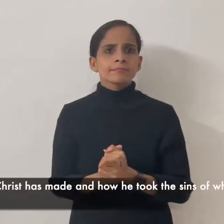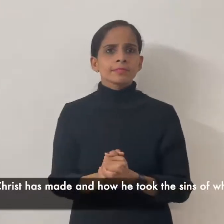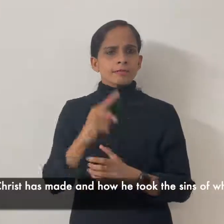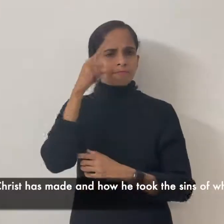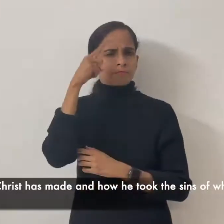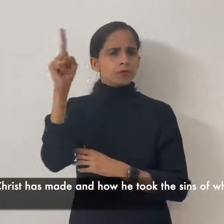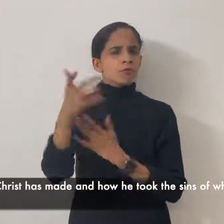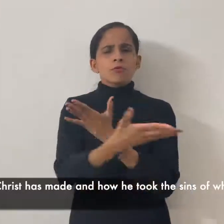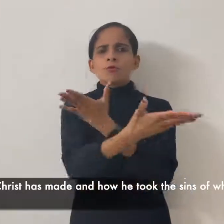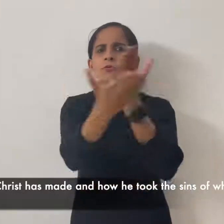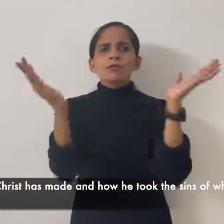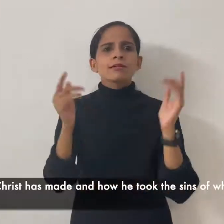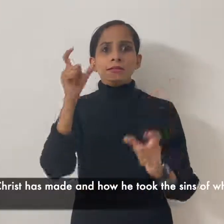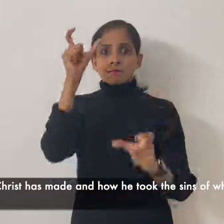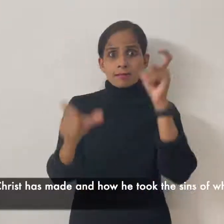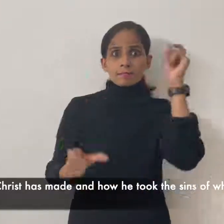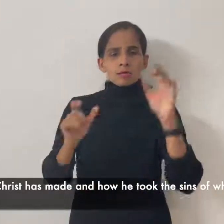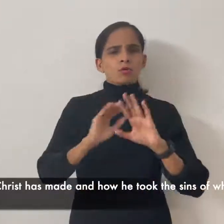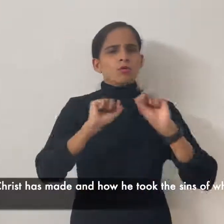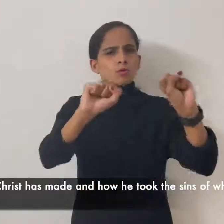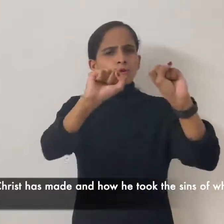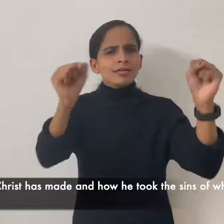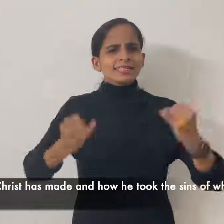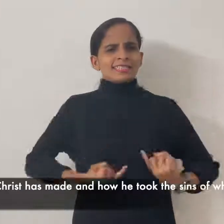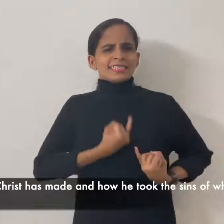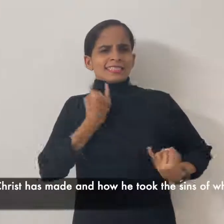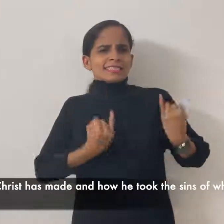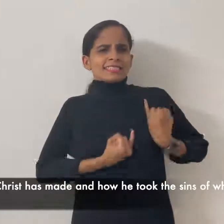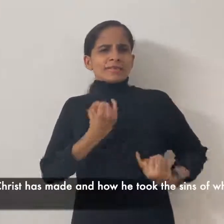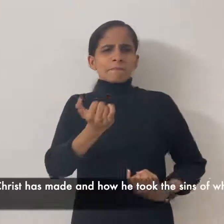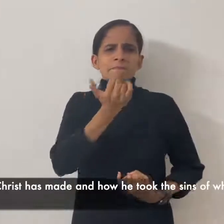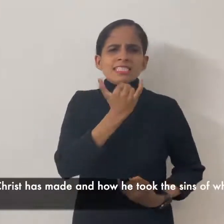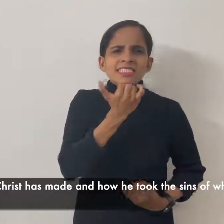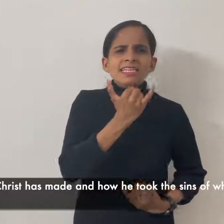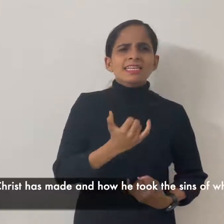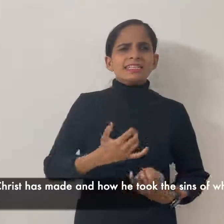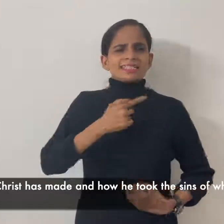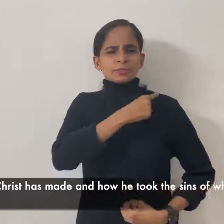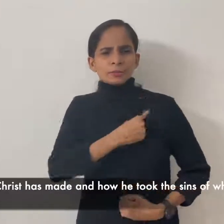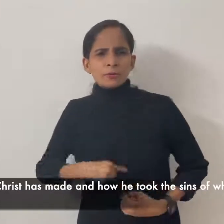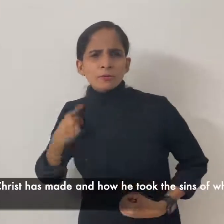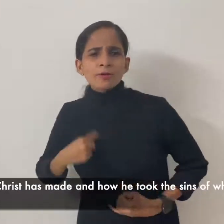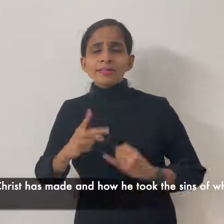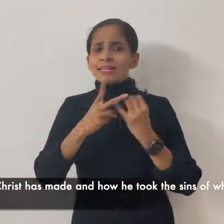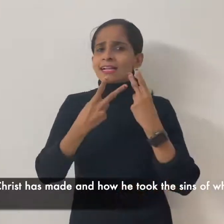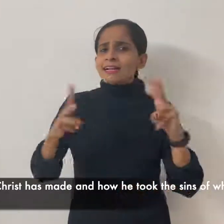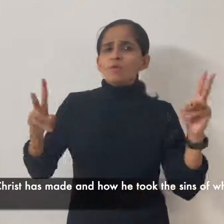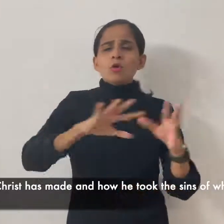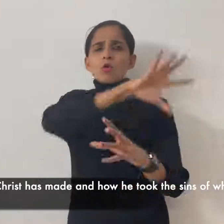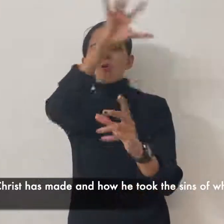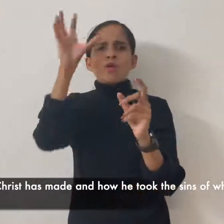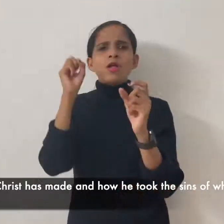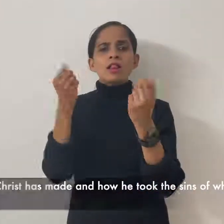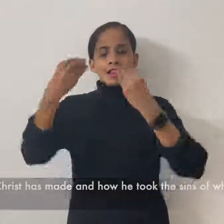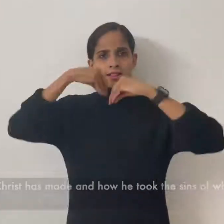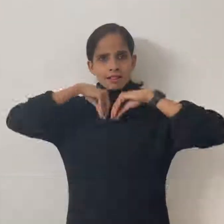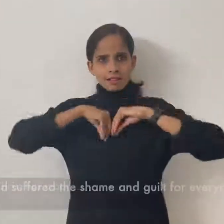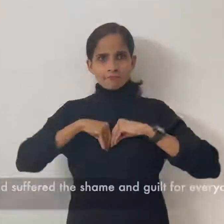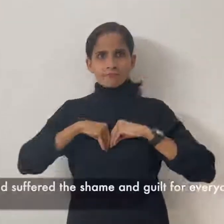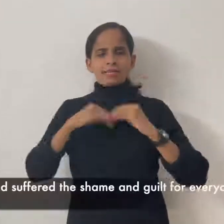has made and how he took the sins of whole mankind upon him